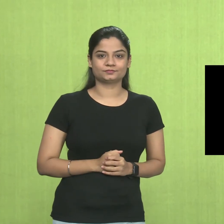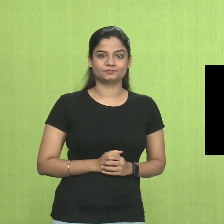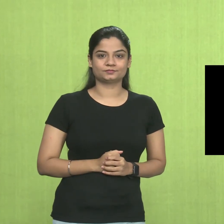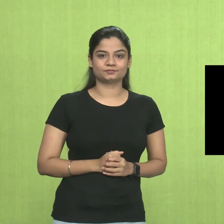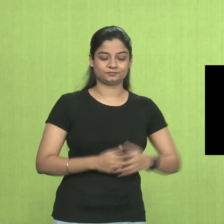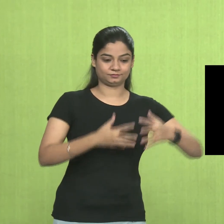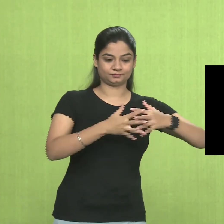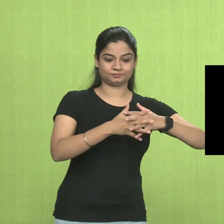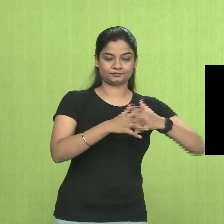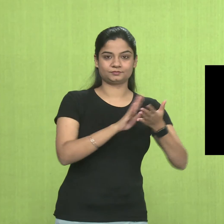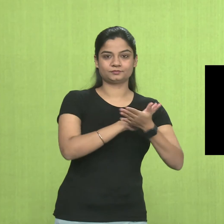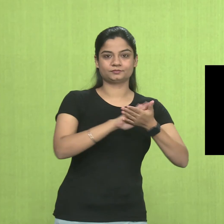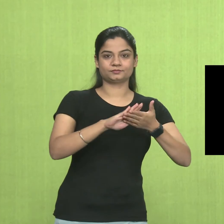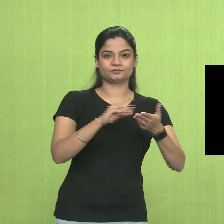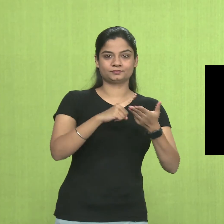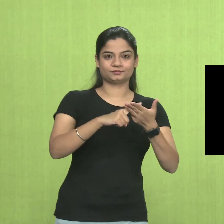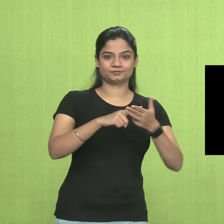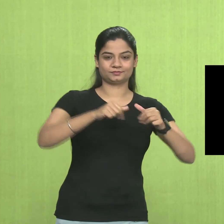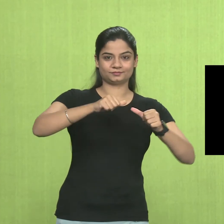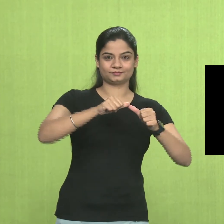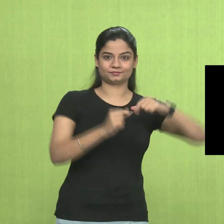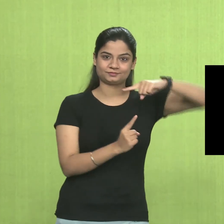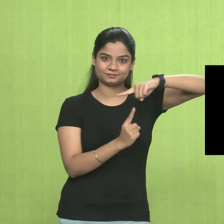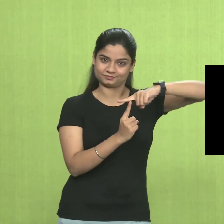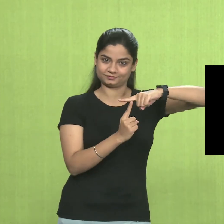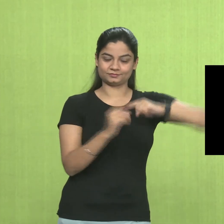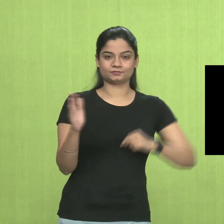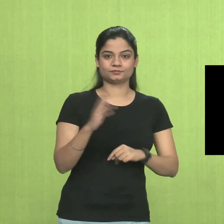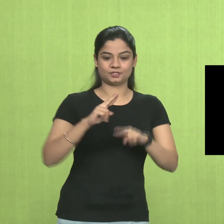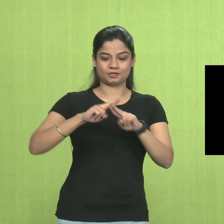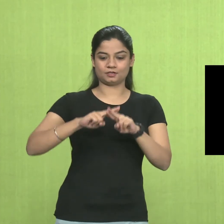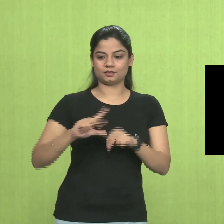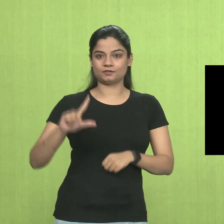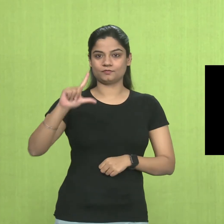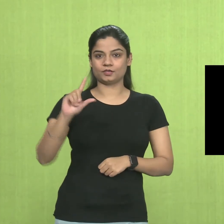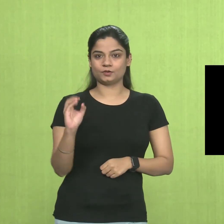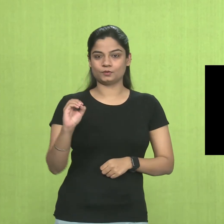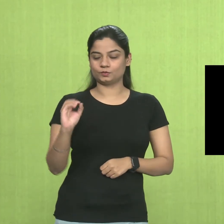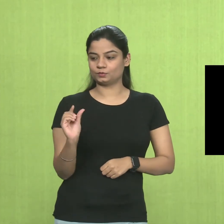Wheat flour. Wheat flour is made of grinding wheat for human consumption.